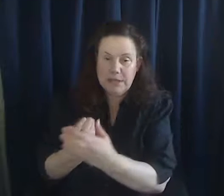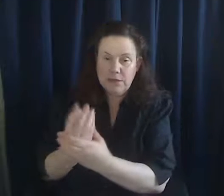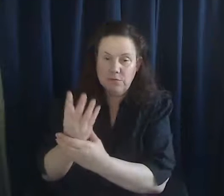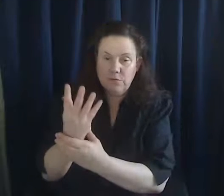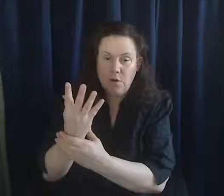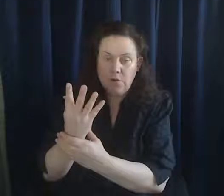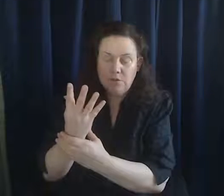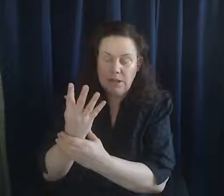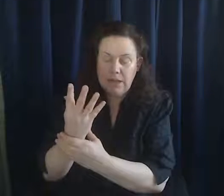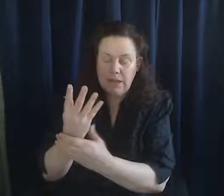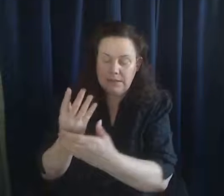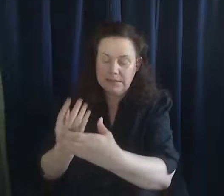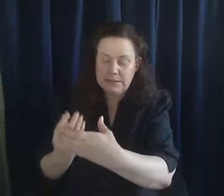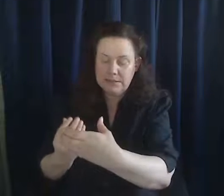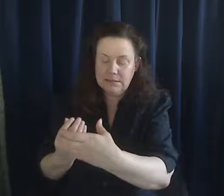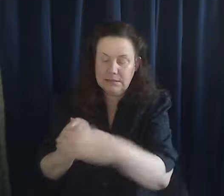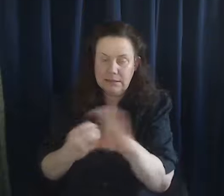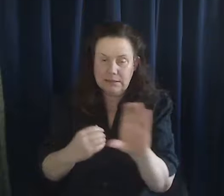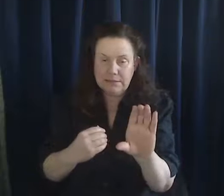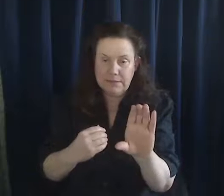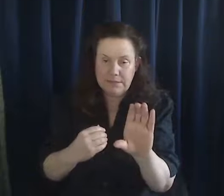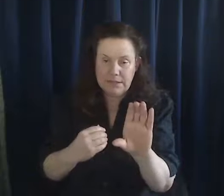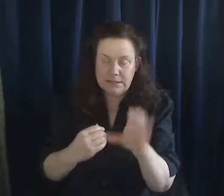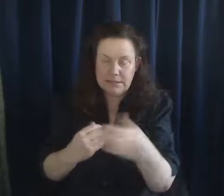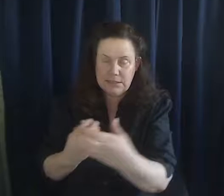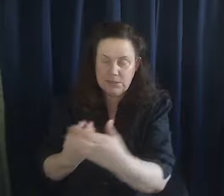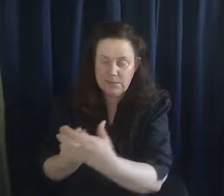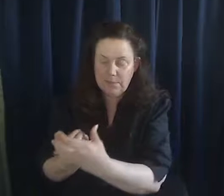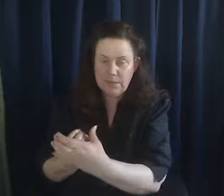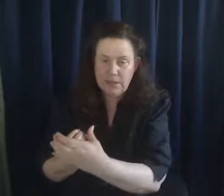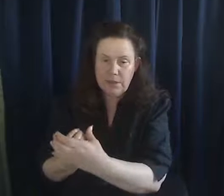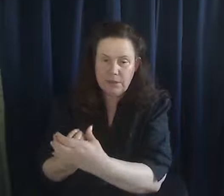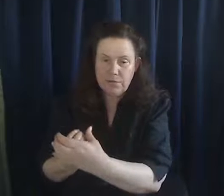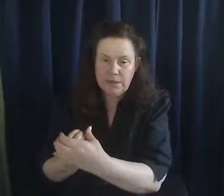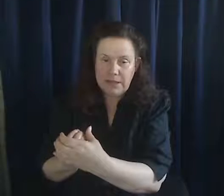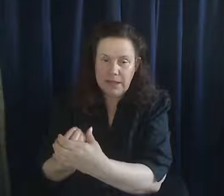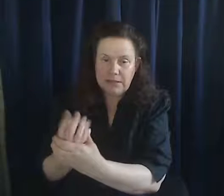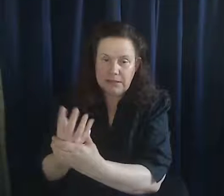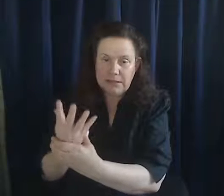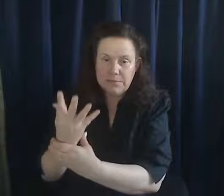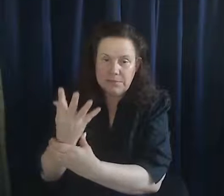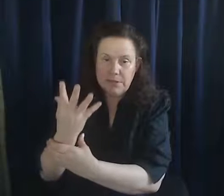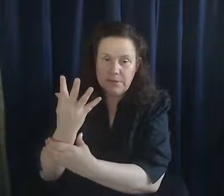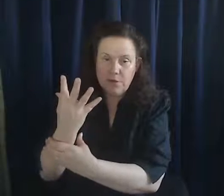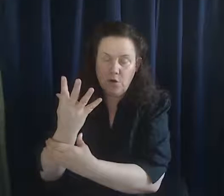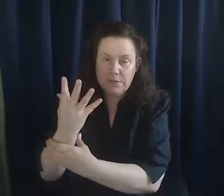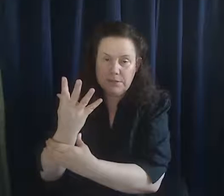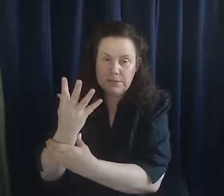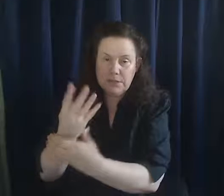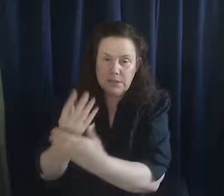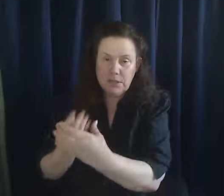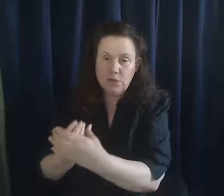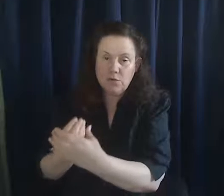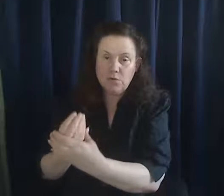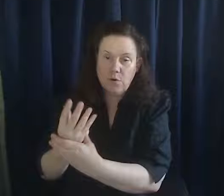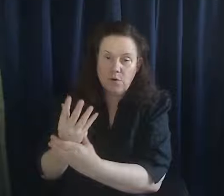saying grown, and this, the left hand is a C shape, the right hand comes up and opens.